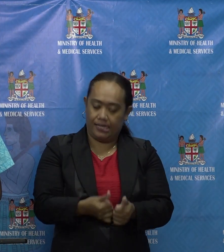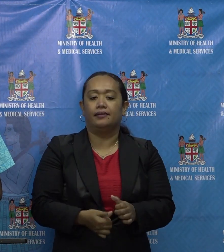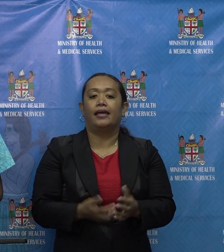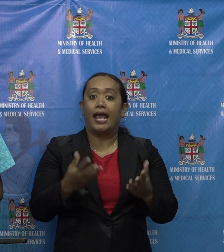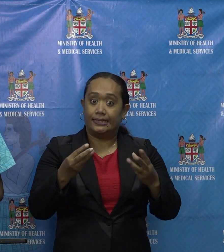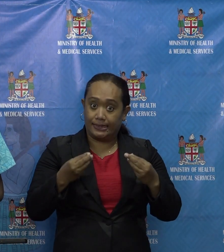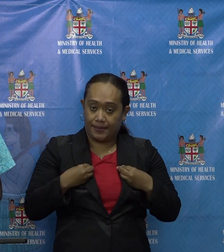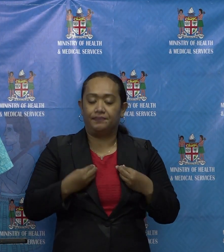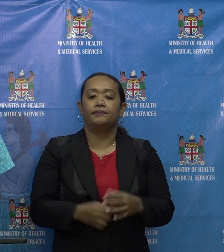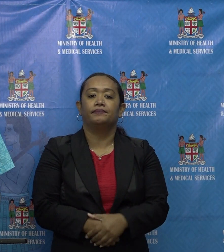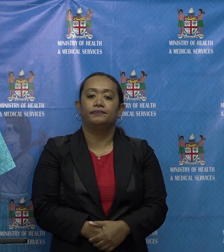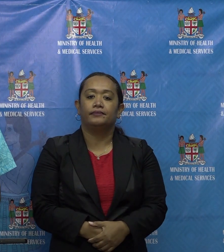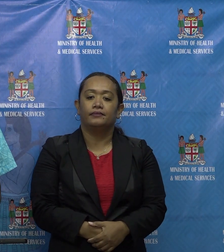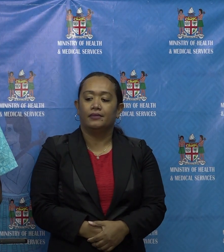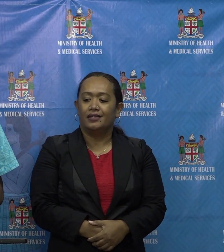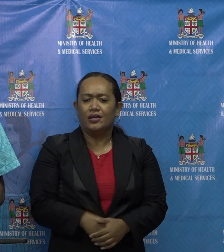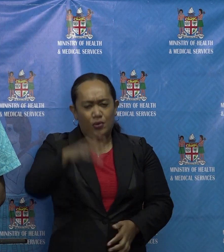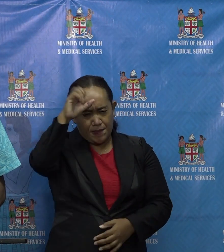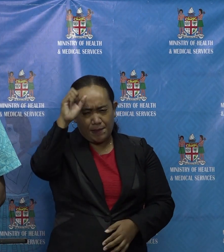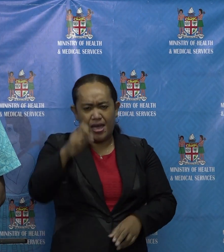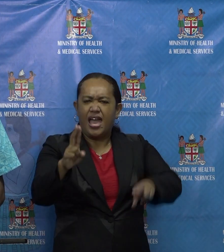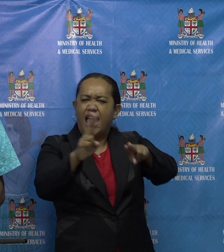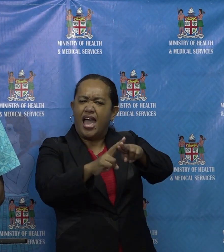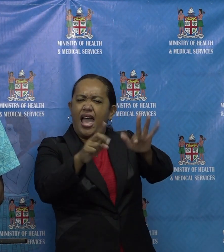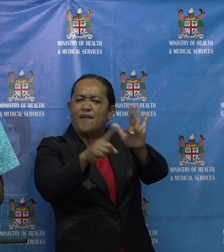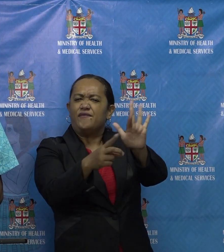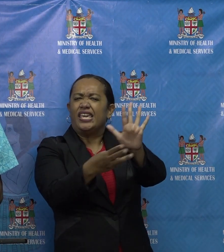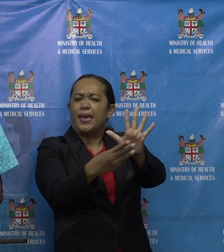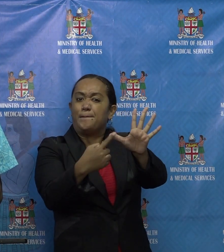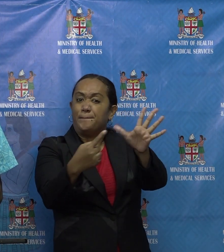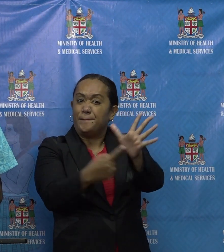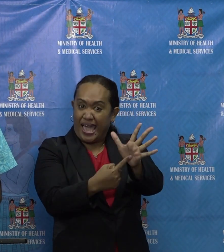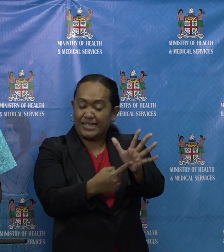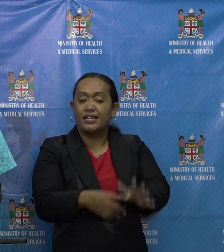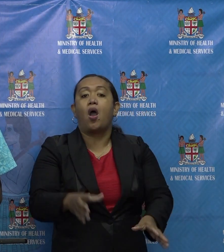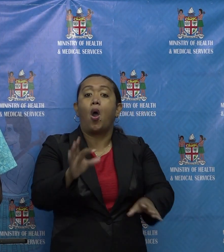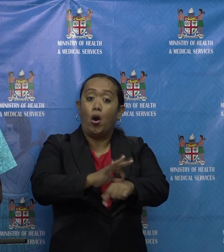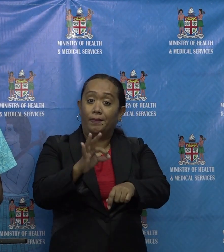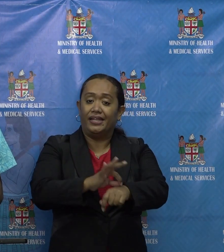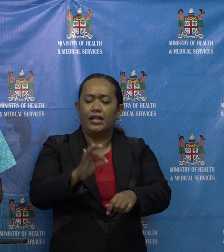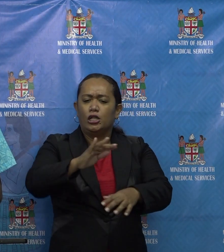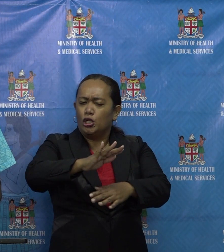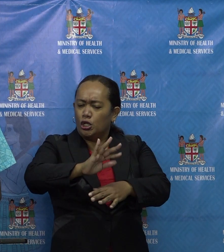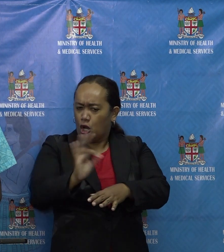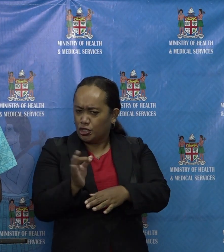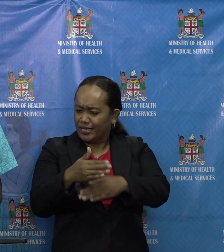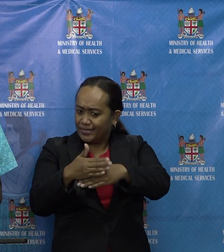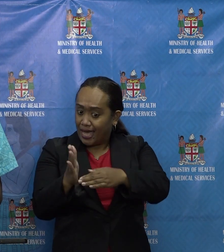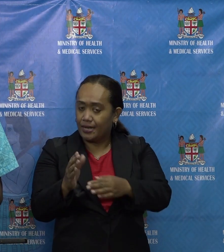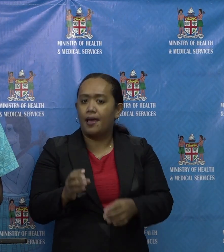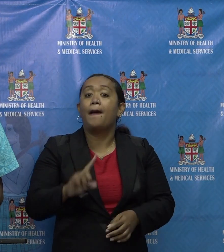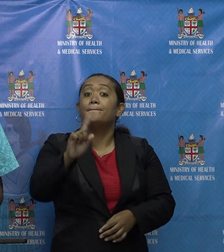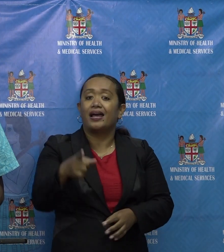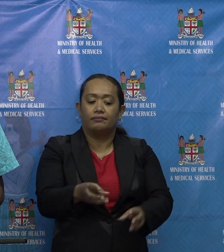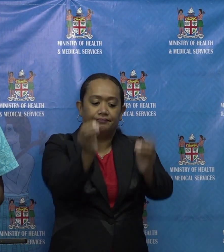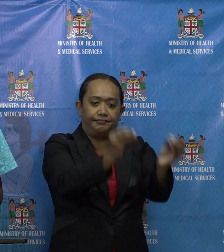The FIMET hospital has not started today, and but the team are completing the